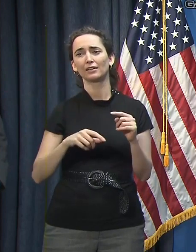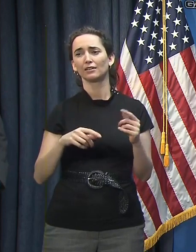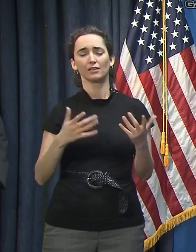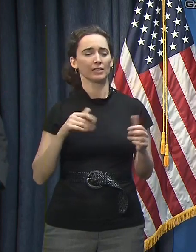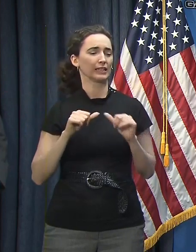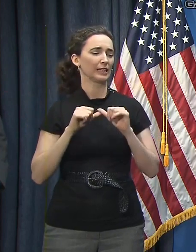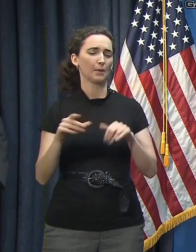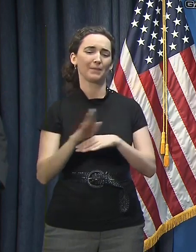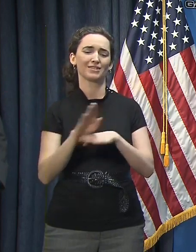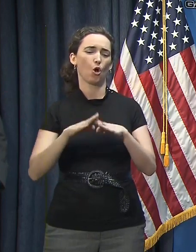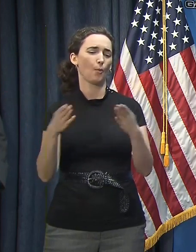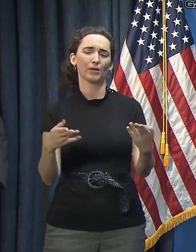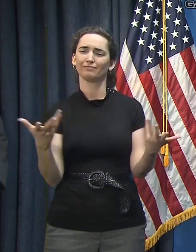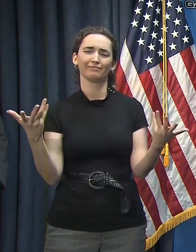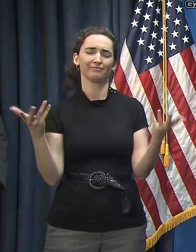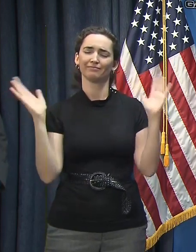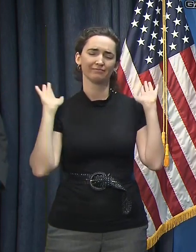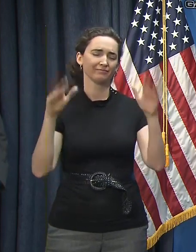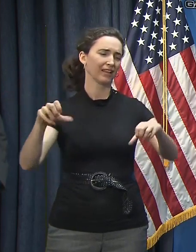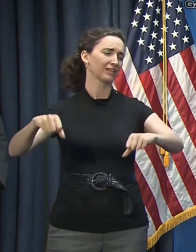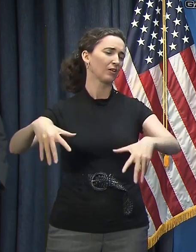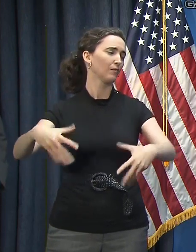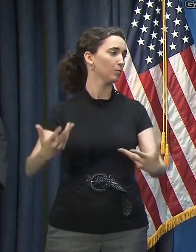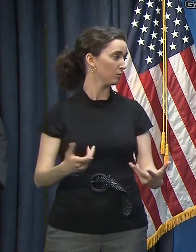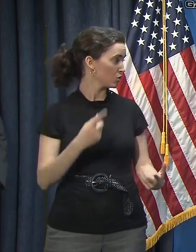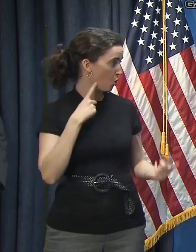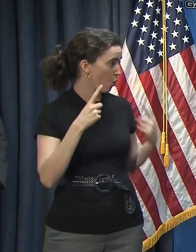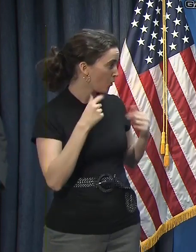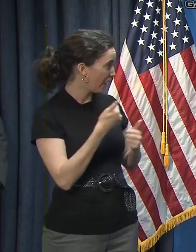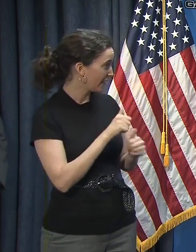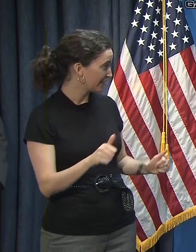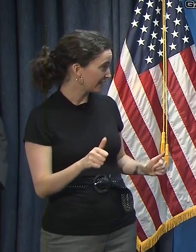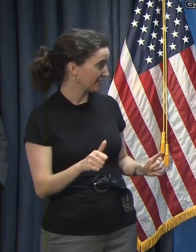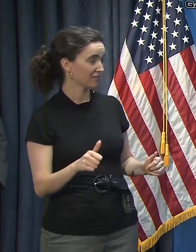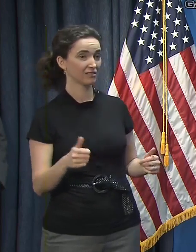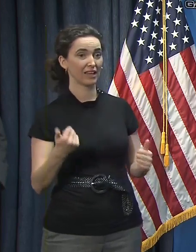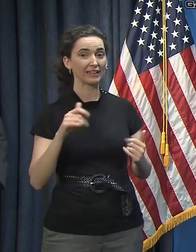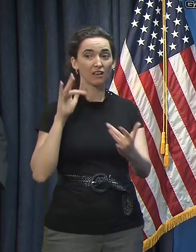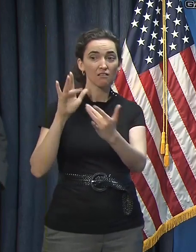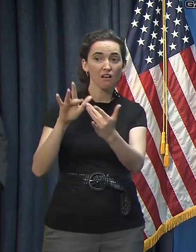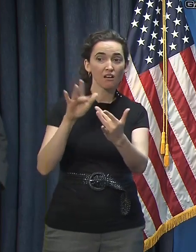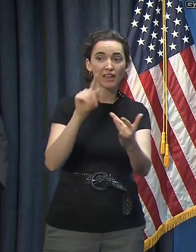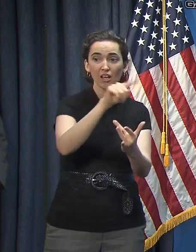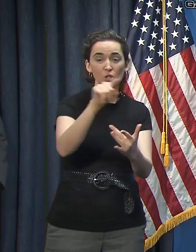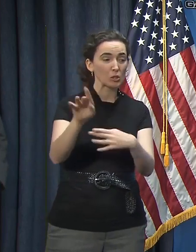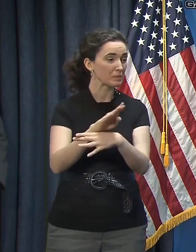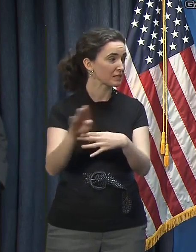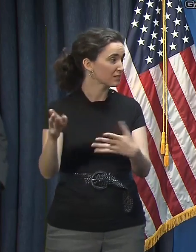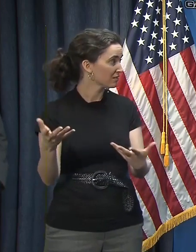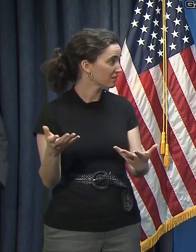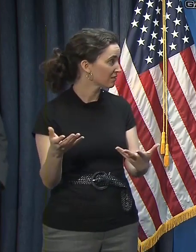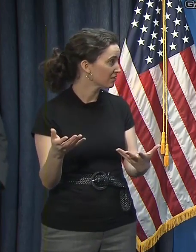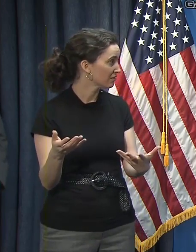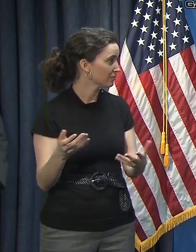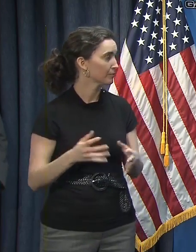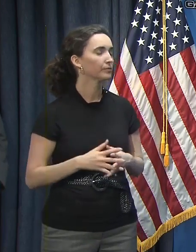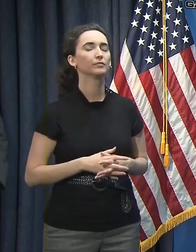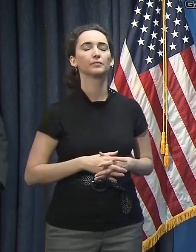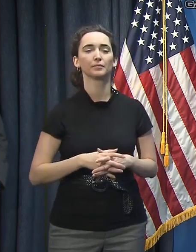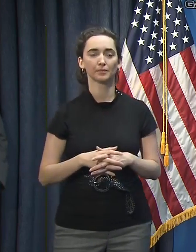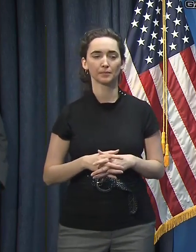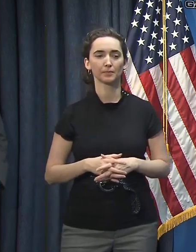in getting my business up and going again. Have you heard from them? Did you have any kind of contact with those kind of business owners? Well, certainly with